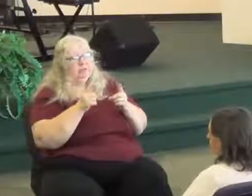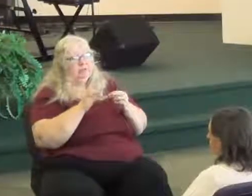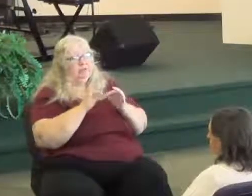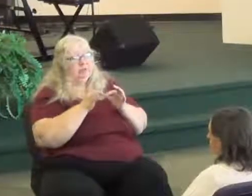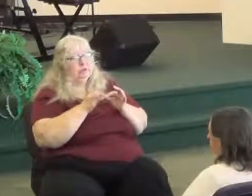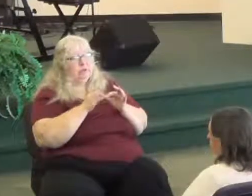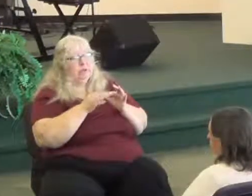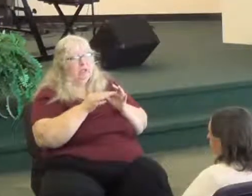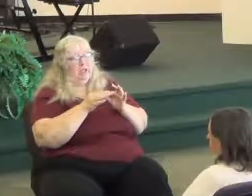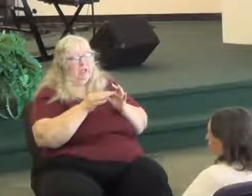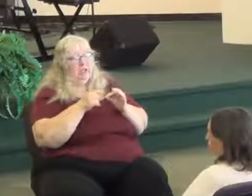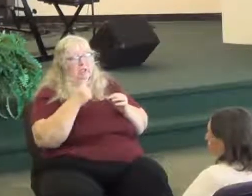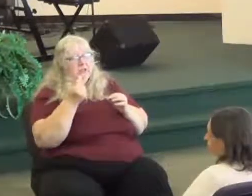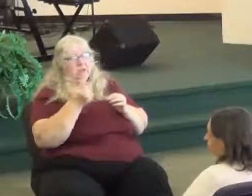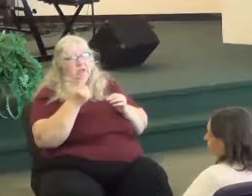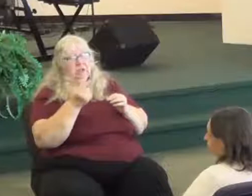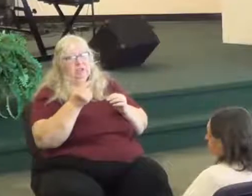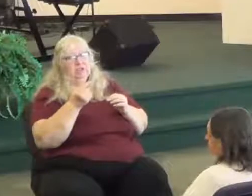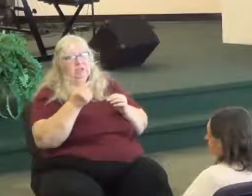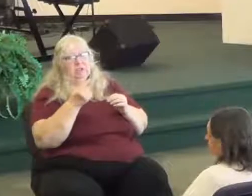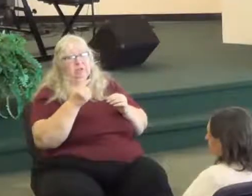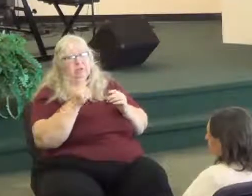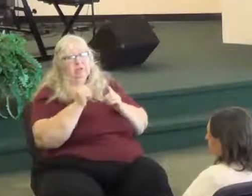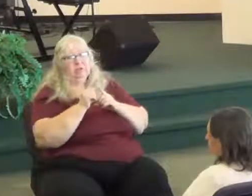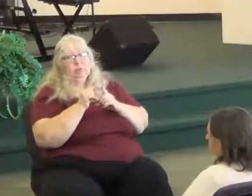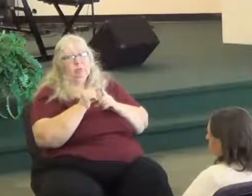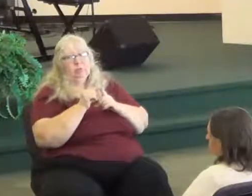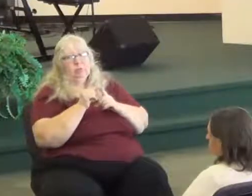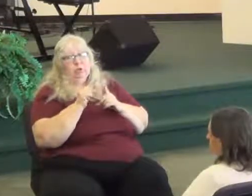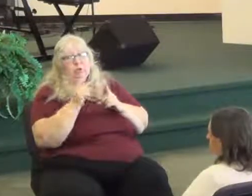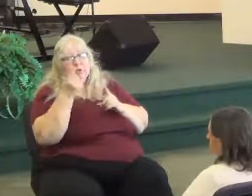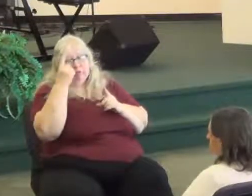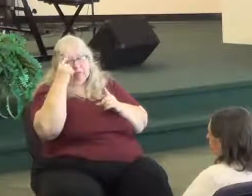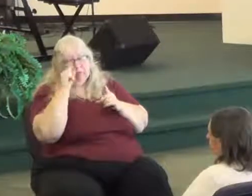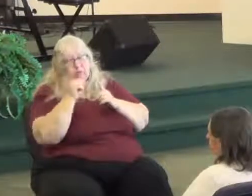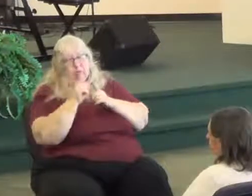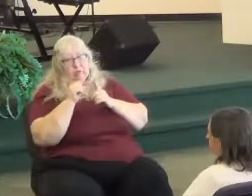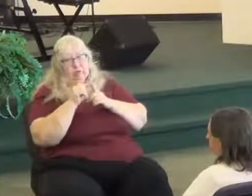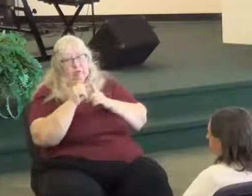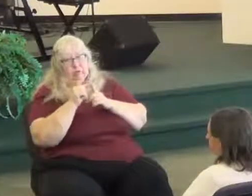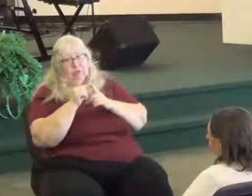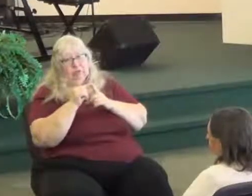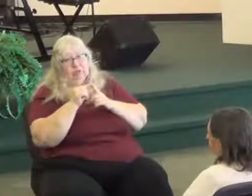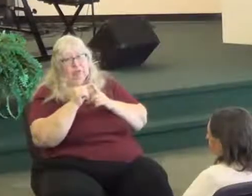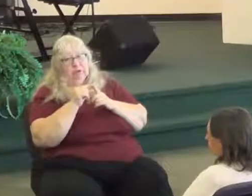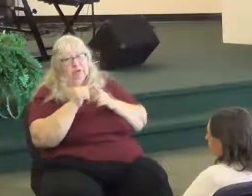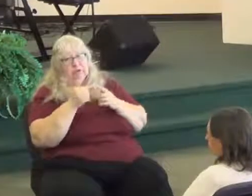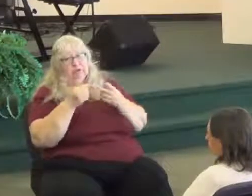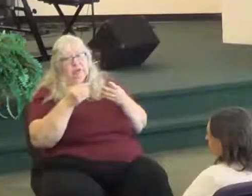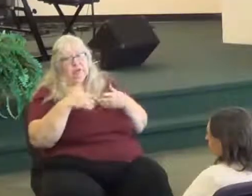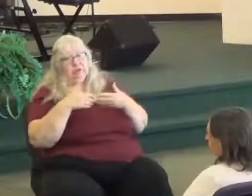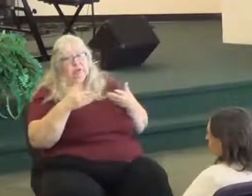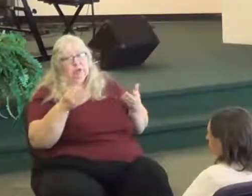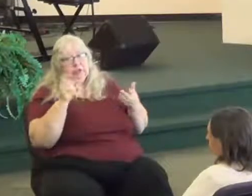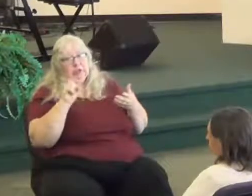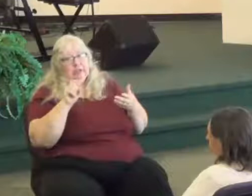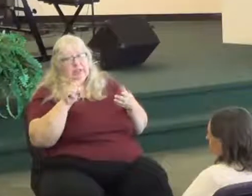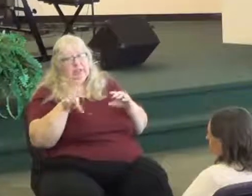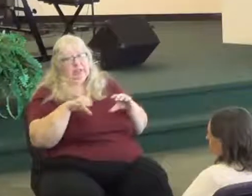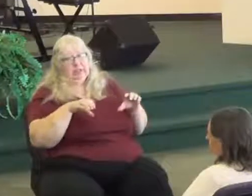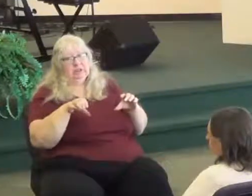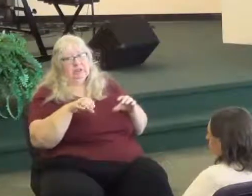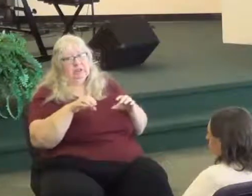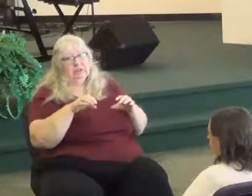always a word-for-word correlation, so they have to make some interpretation for you. The